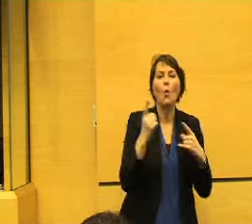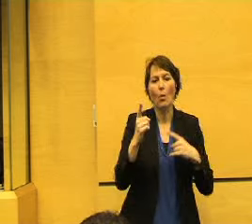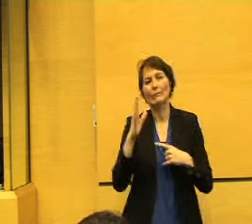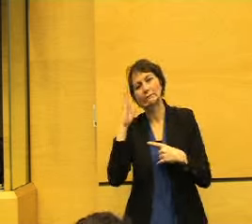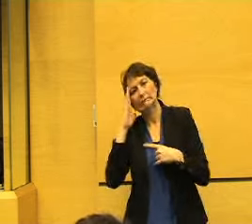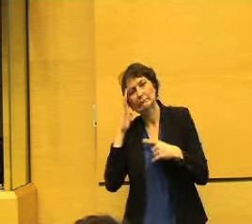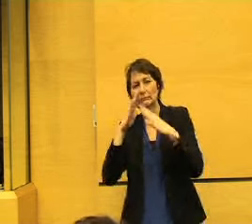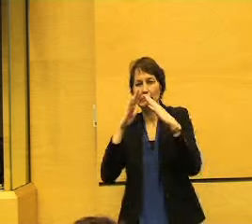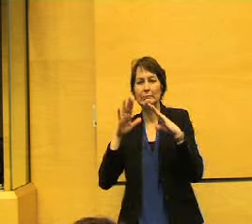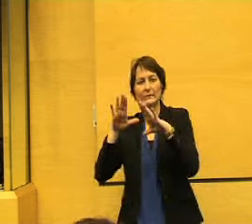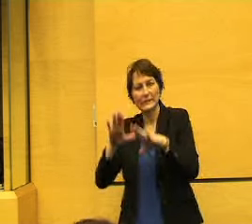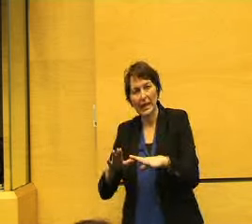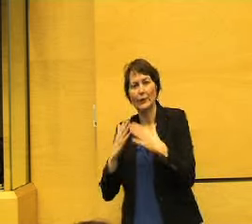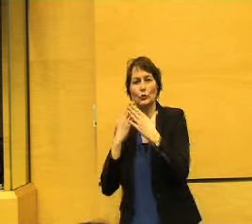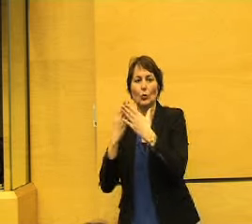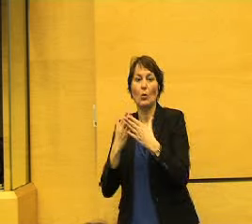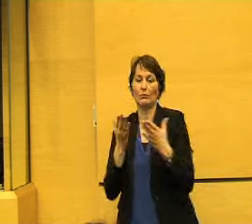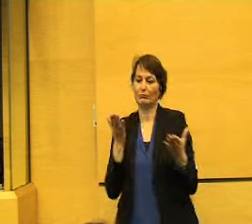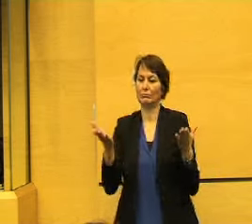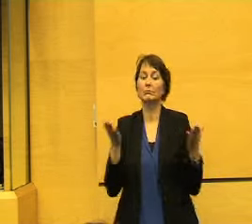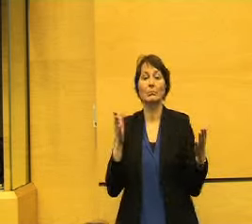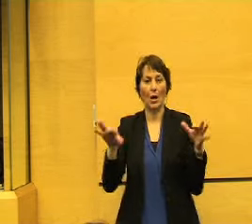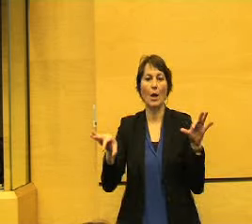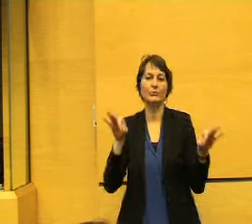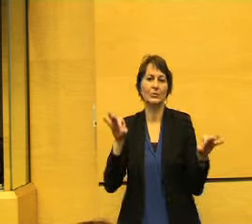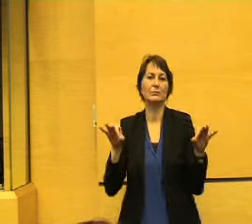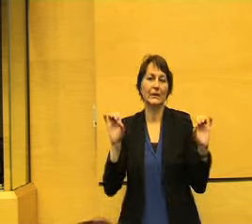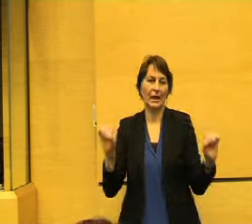provided. Currently,